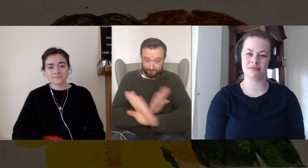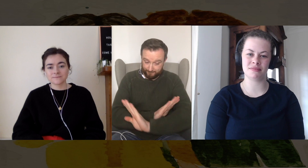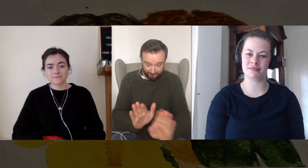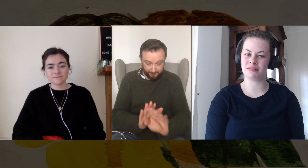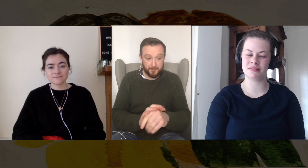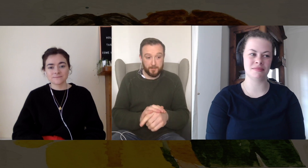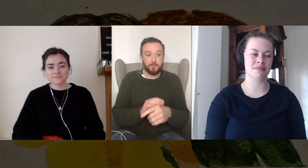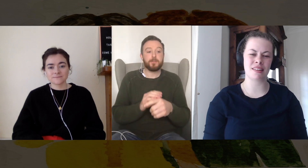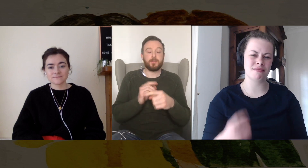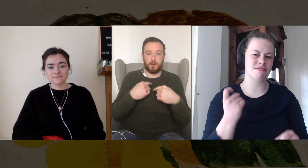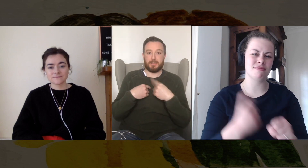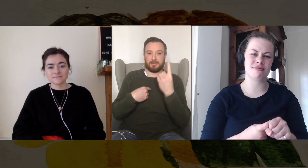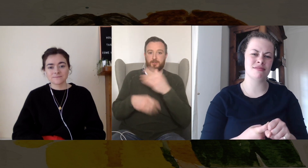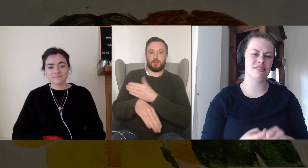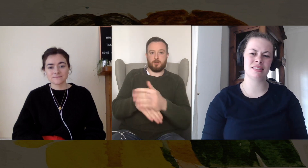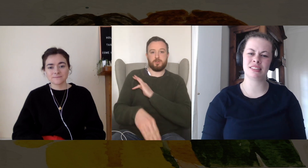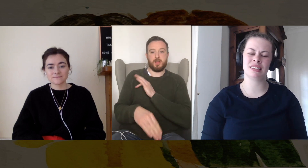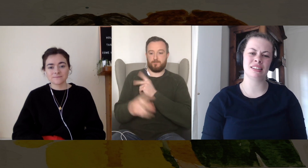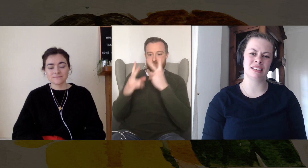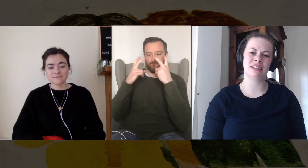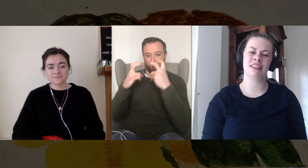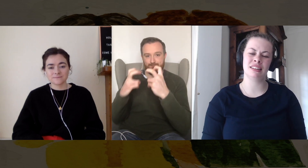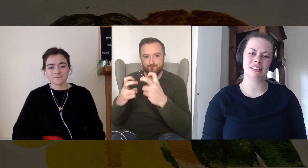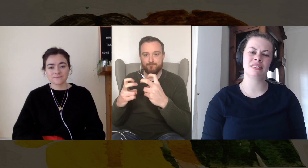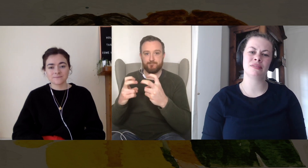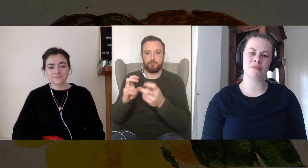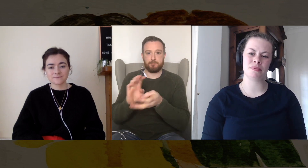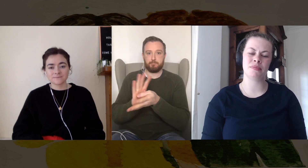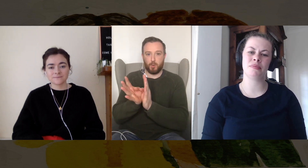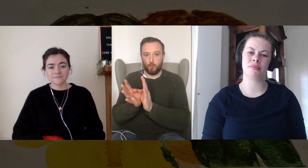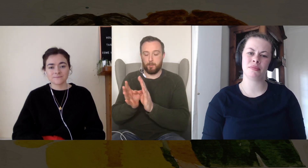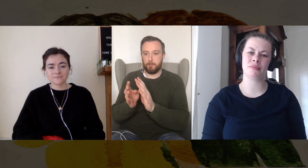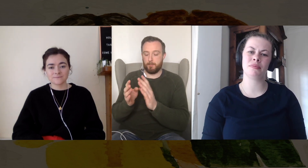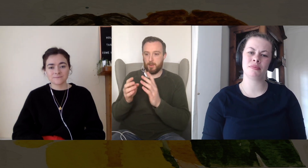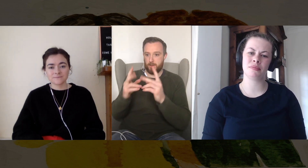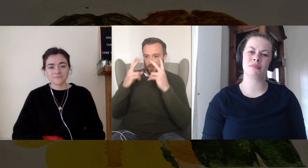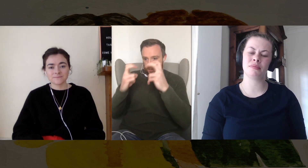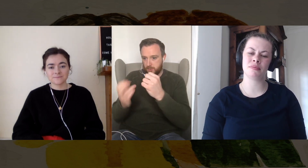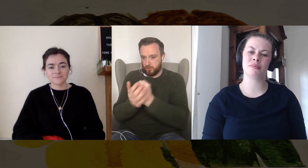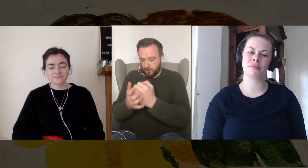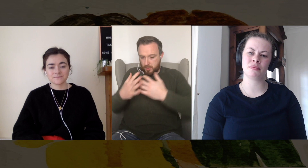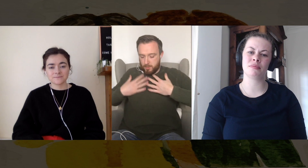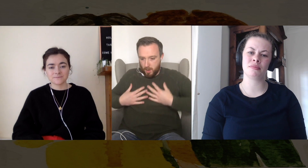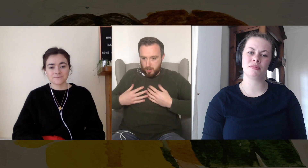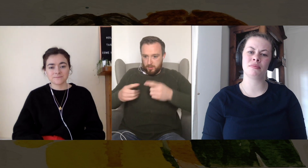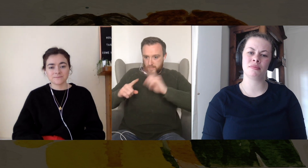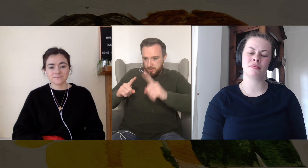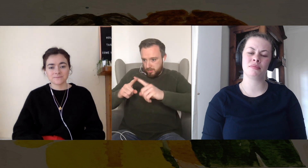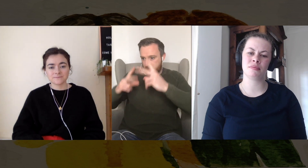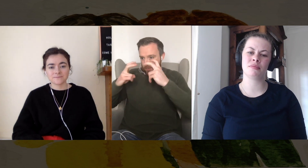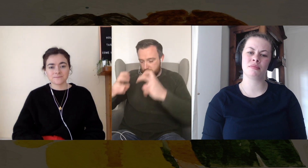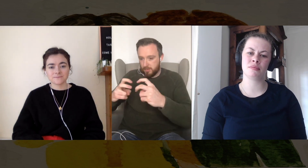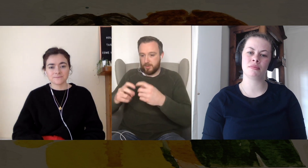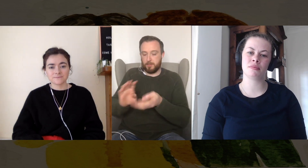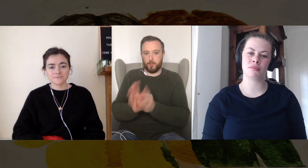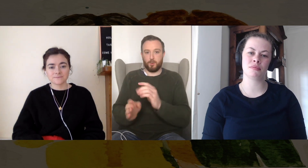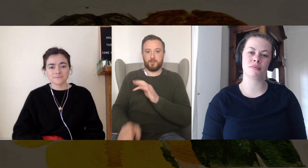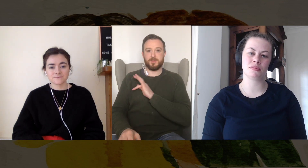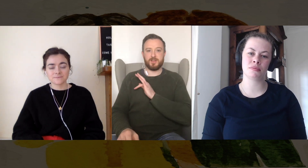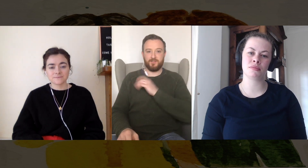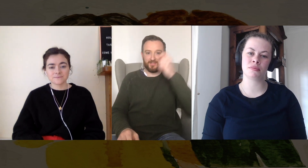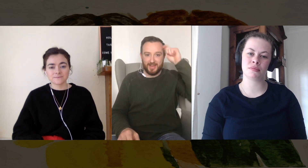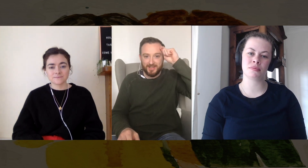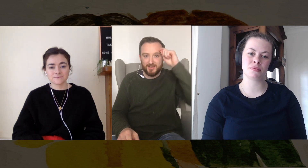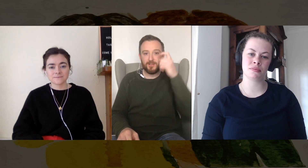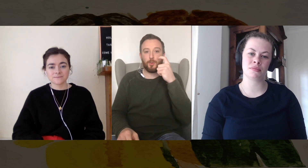happened, it was the 3rd time my knee had been operated on, and I said, no more. So that's when I started to look for answers, and that just led